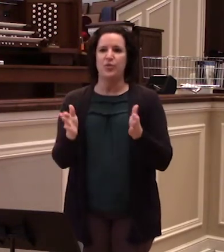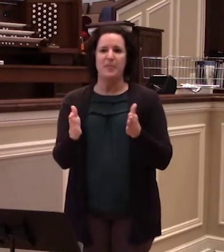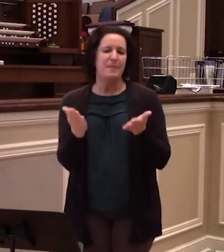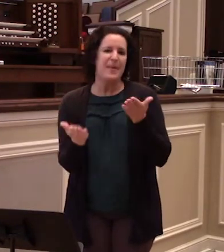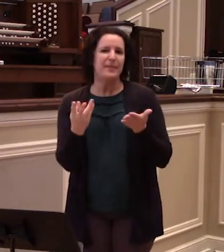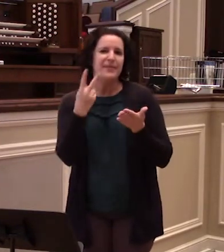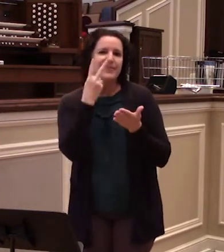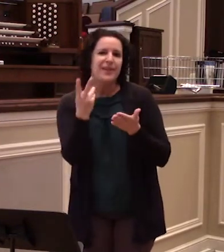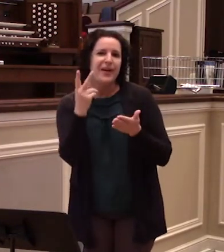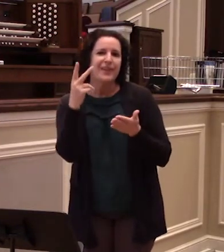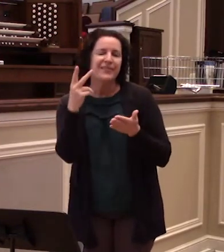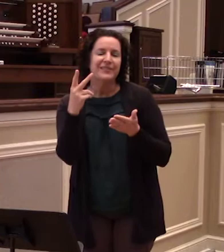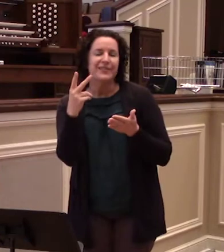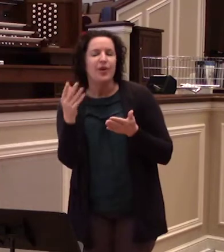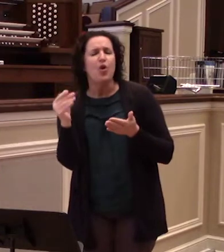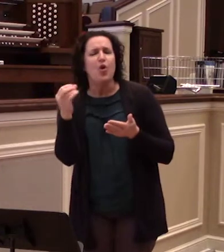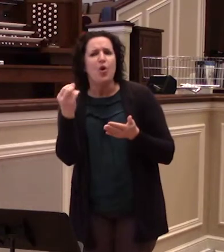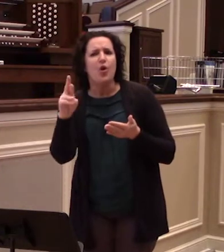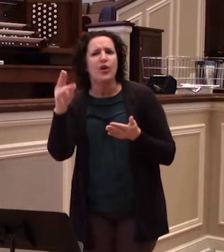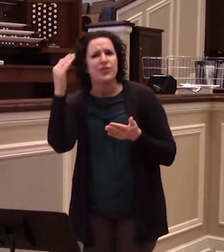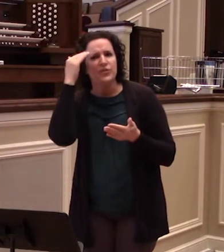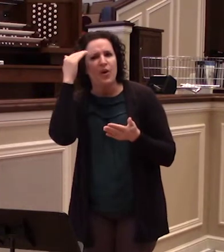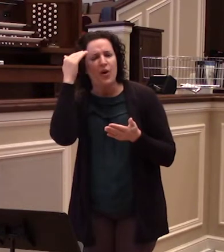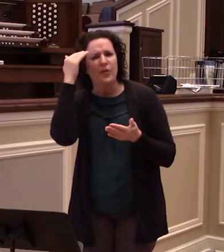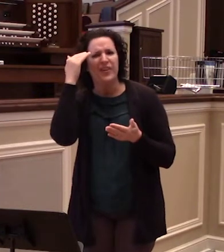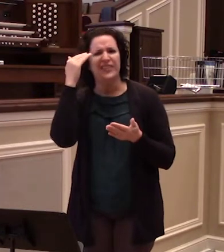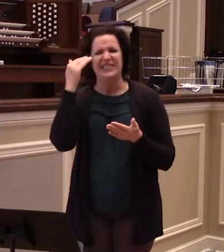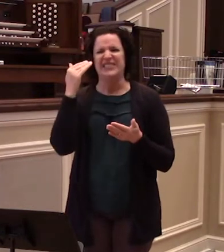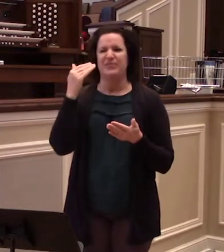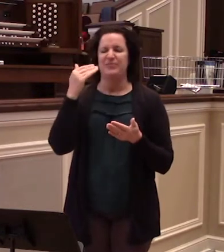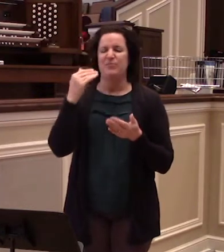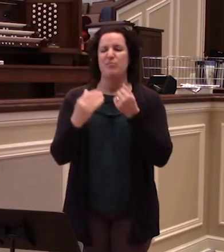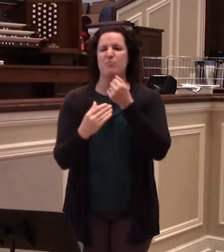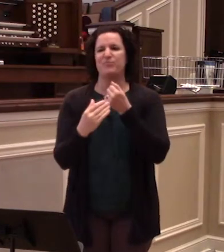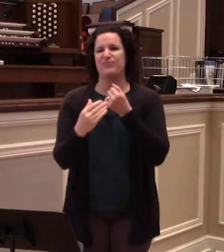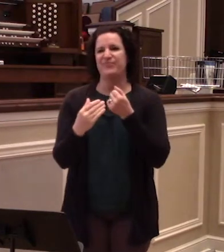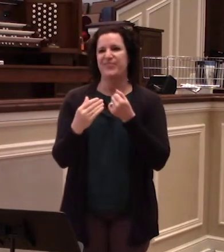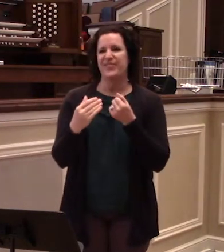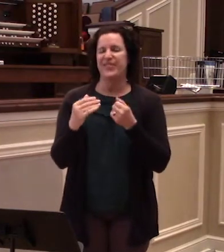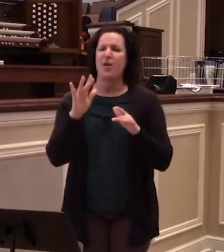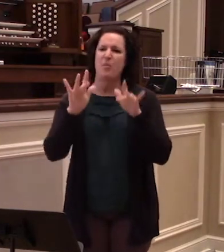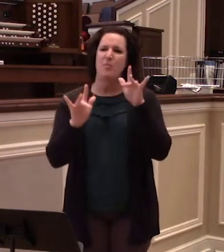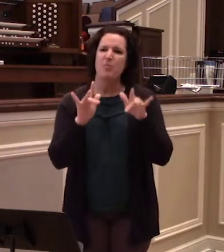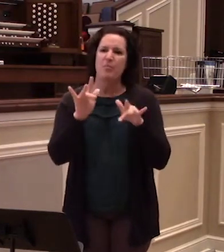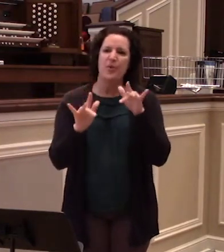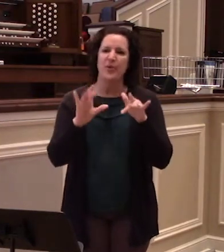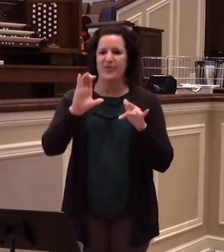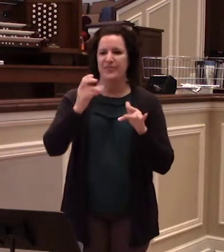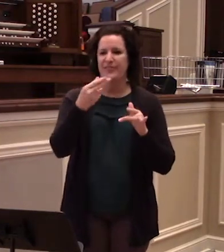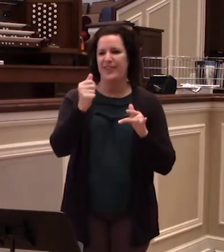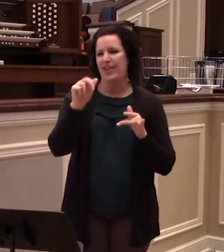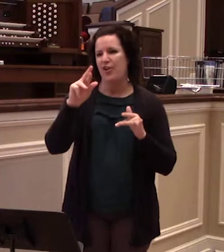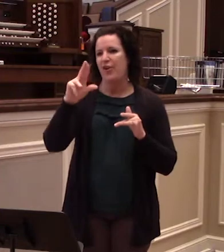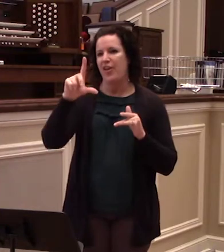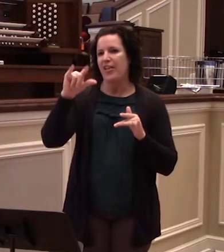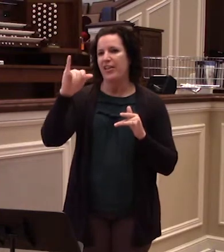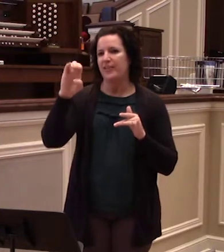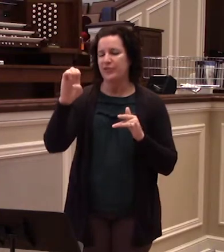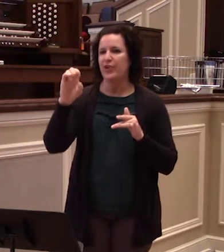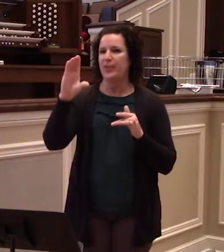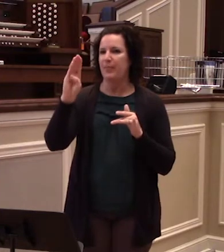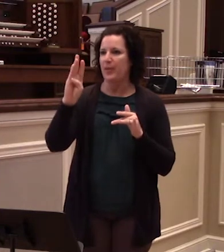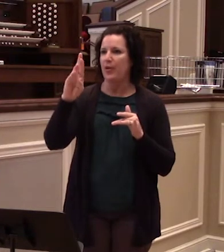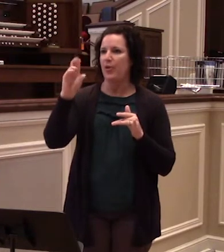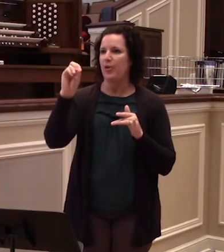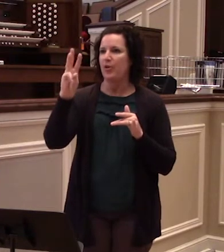online is familiar with poor, hapless Charlie Brown, right? He just, though he's got a heart of gold, yet